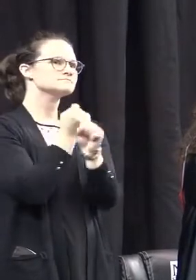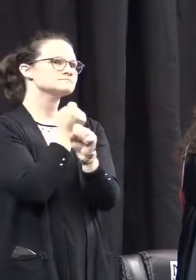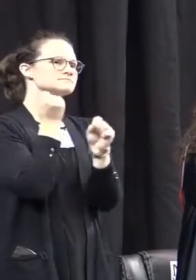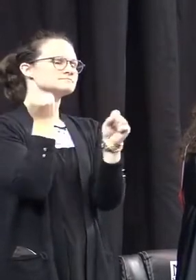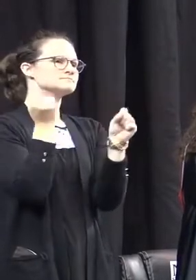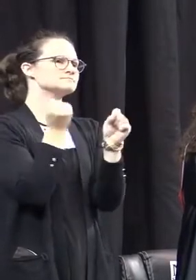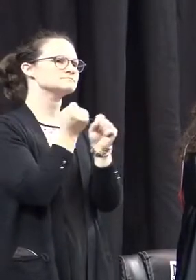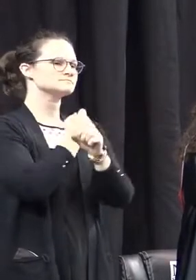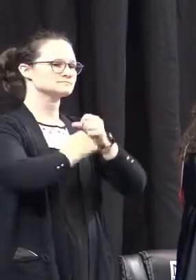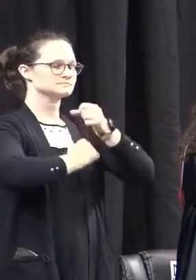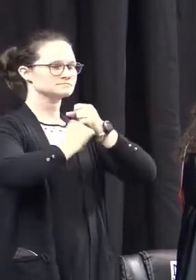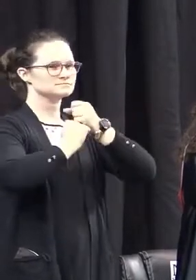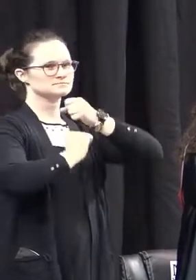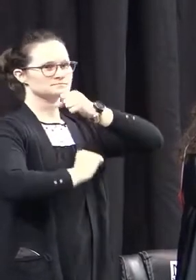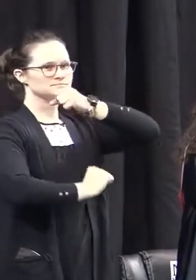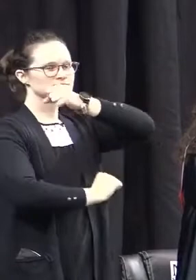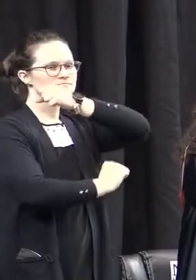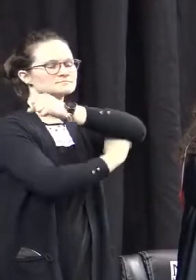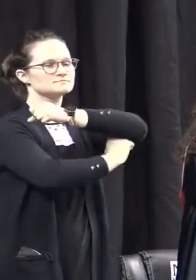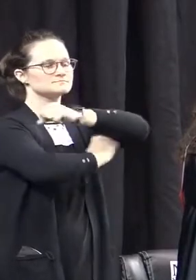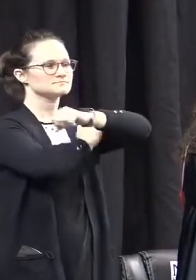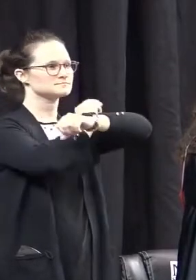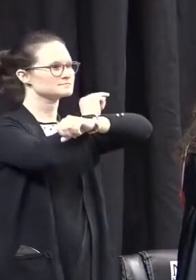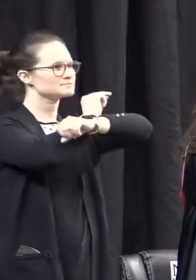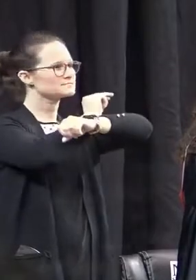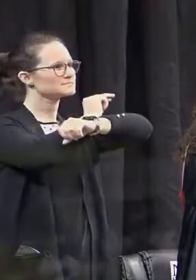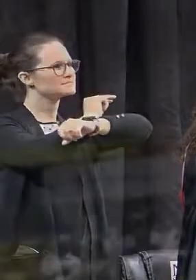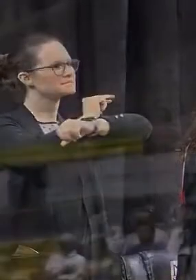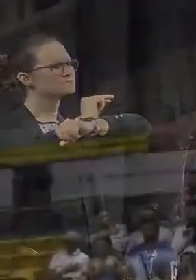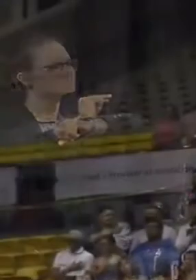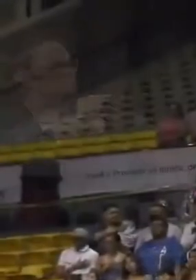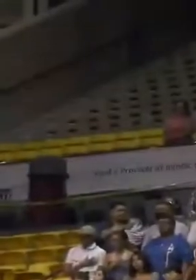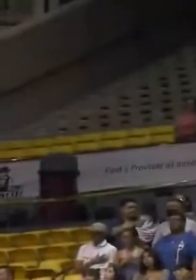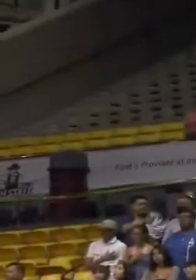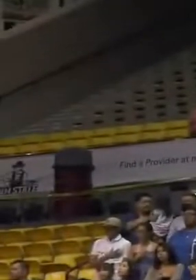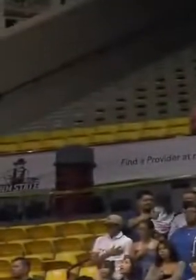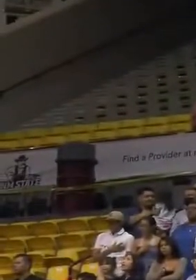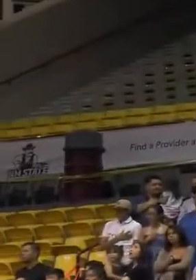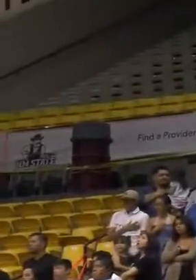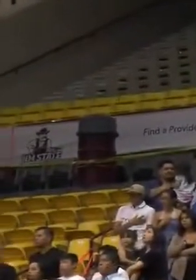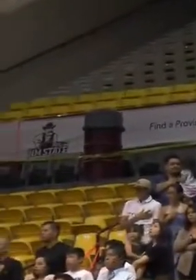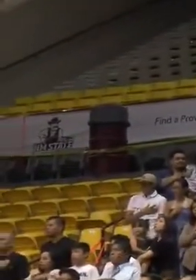fight. O'er the ramparts we